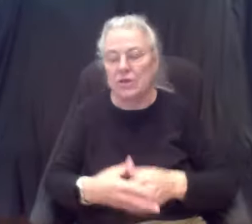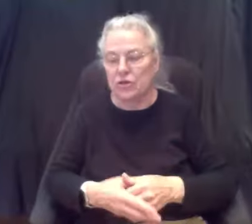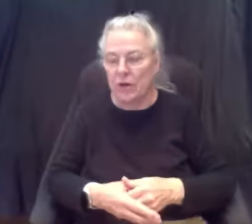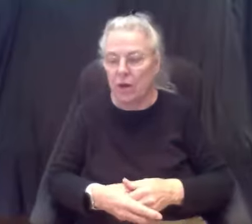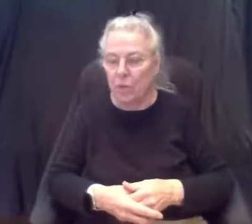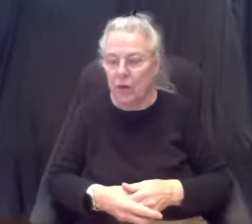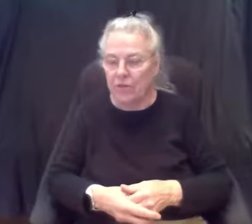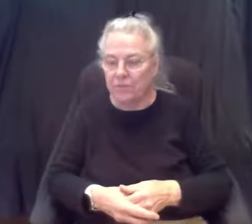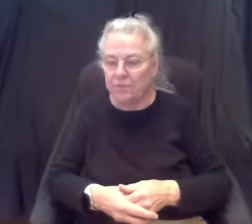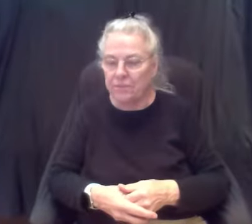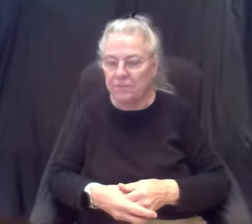help with.